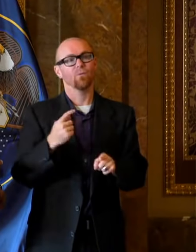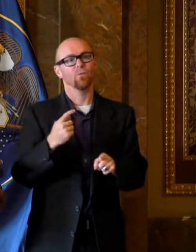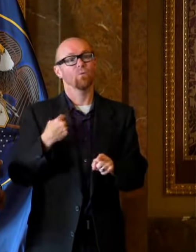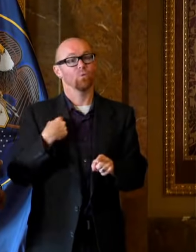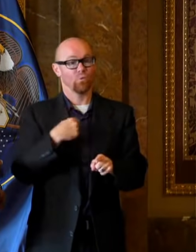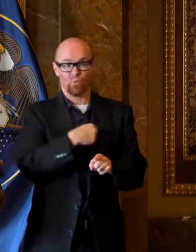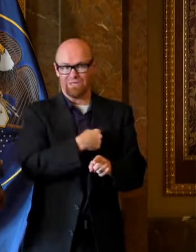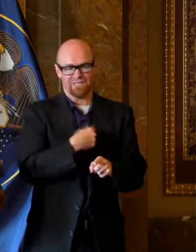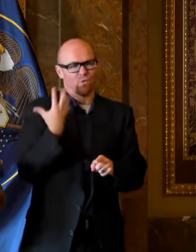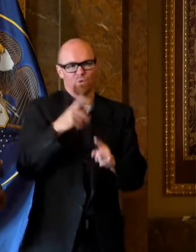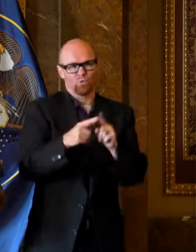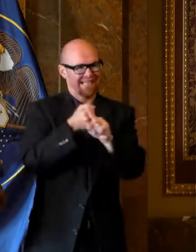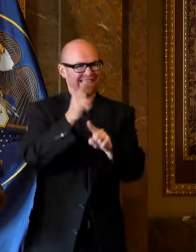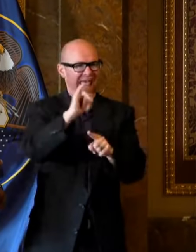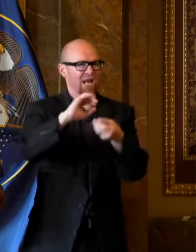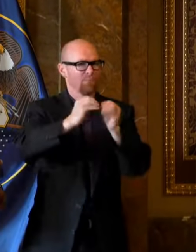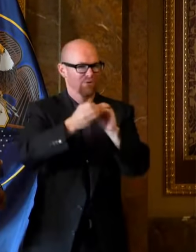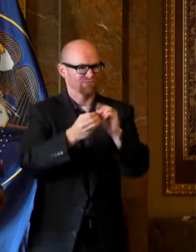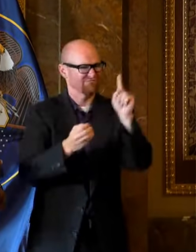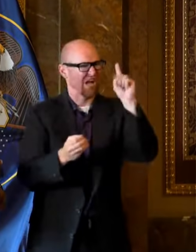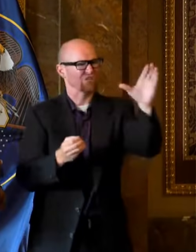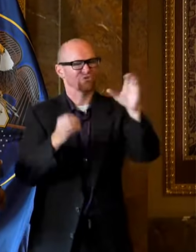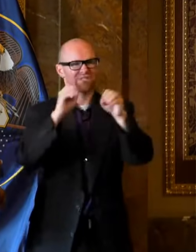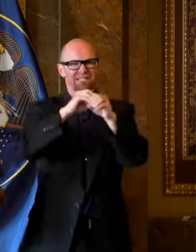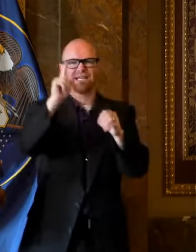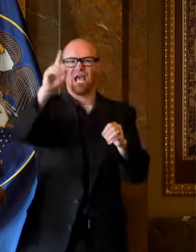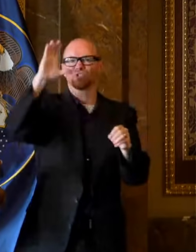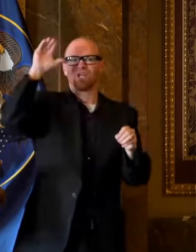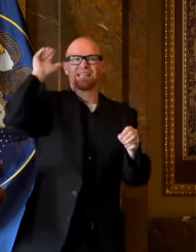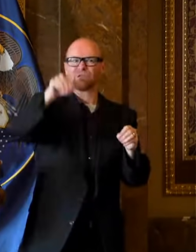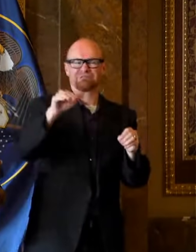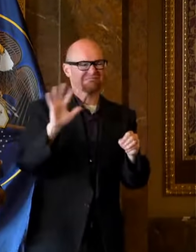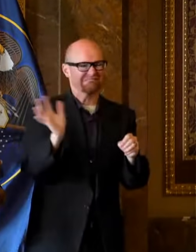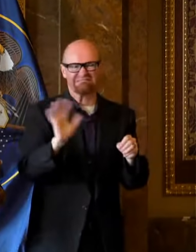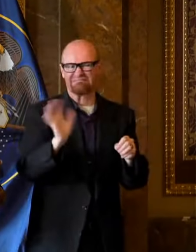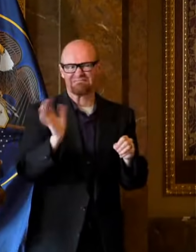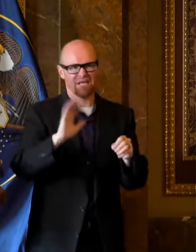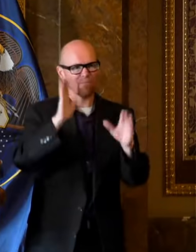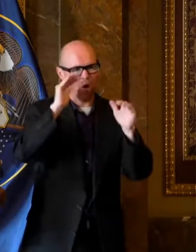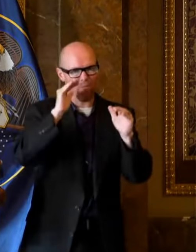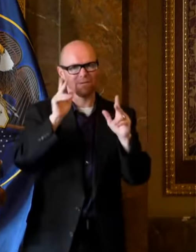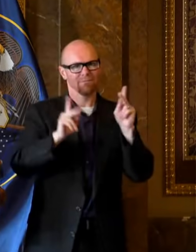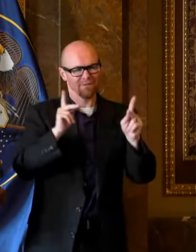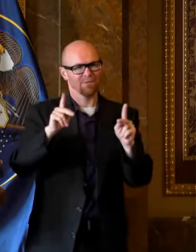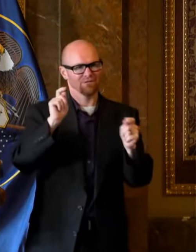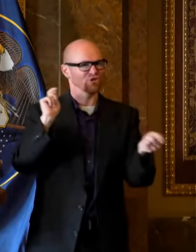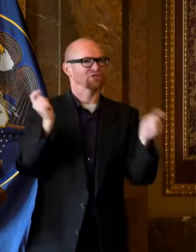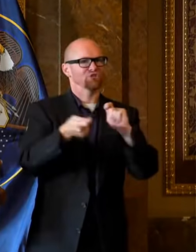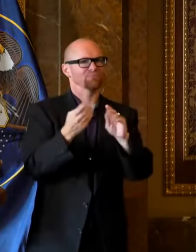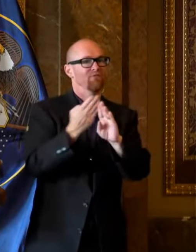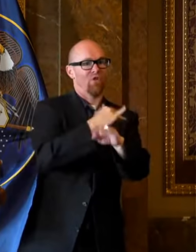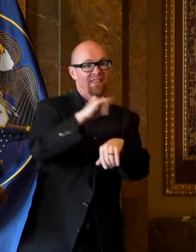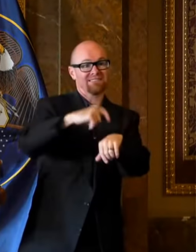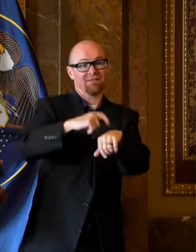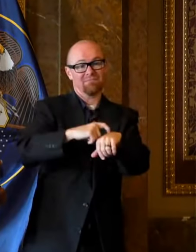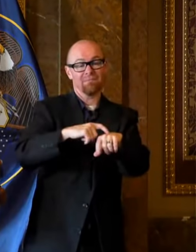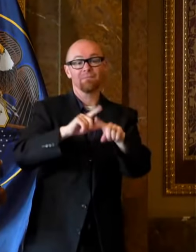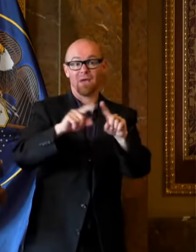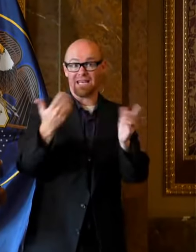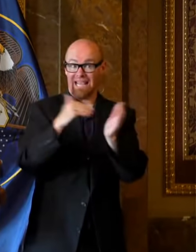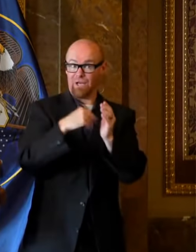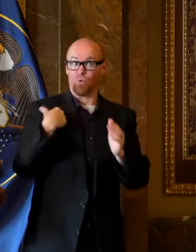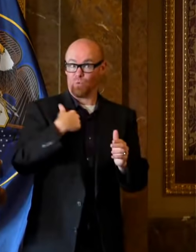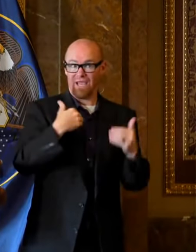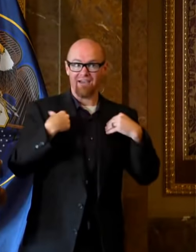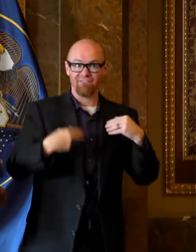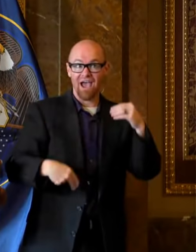never want to get to those levels, and hoping that that's not what it takes to turn this around. But we have higher vaccination